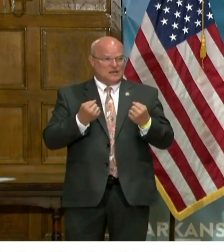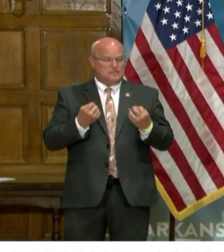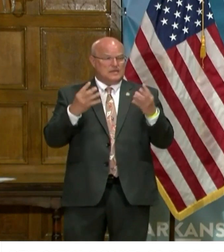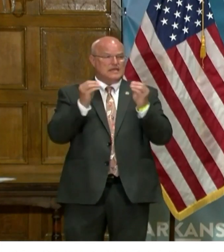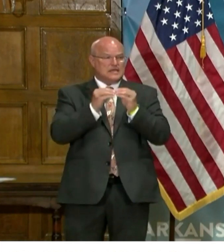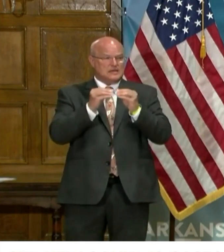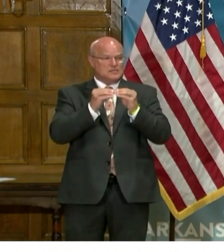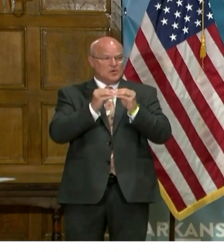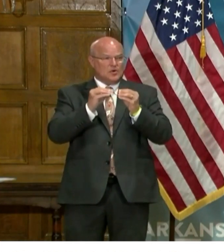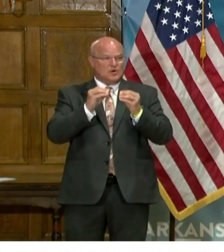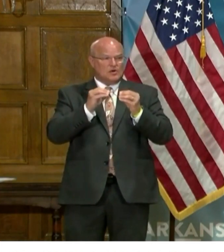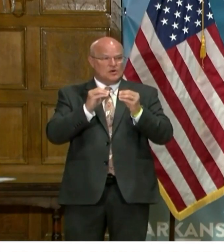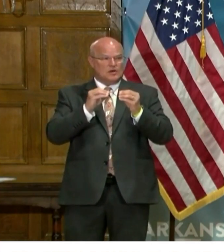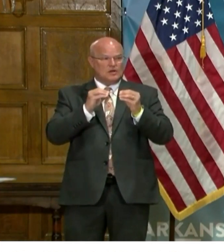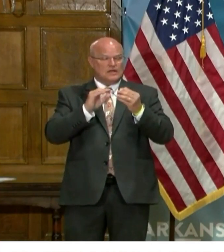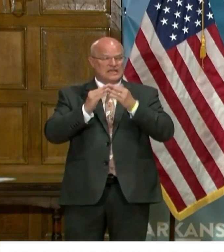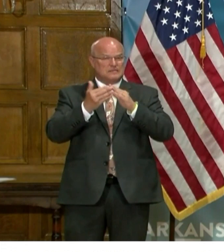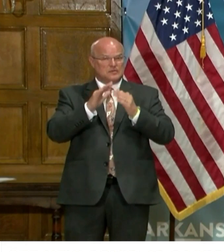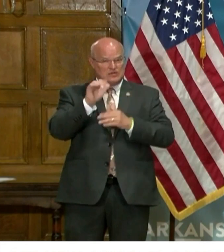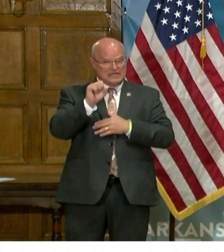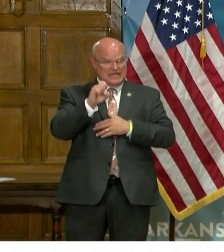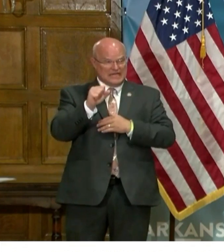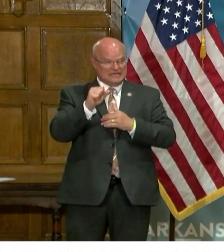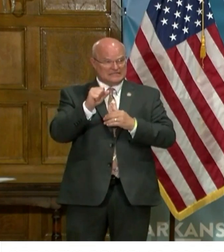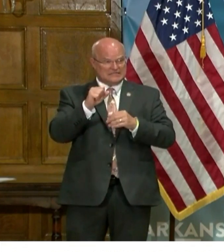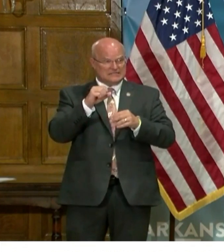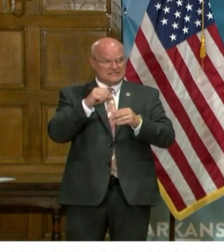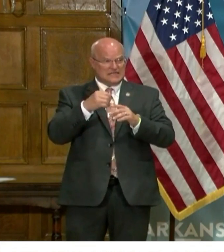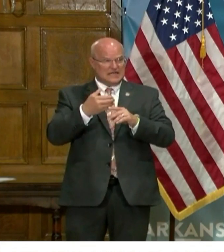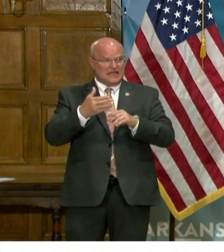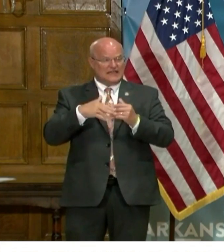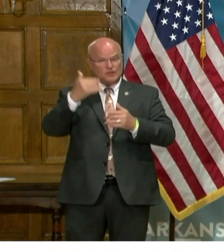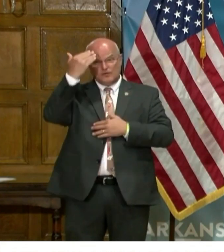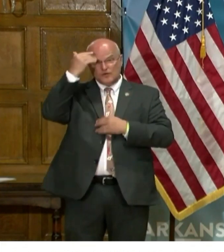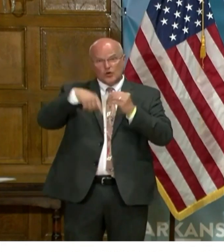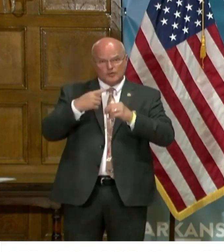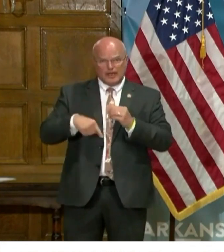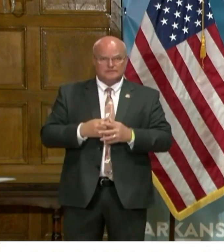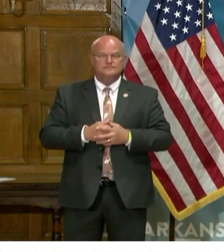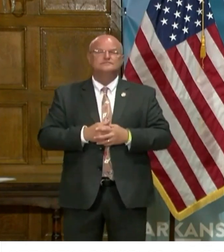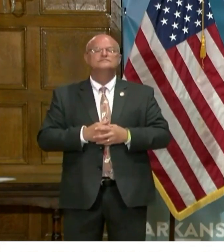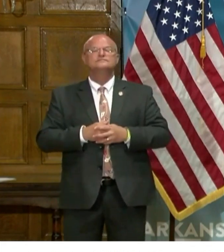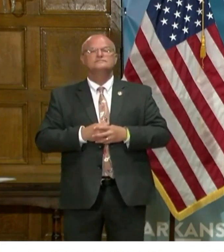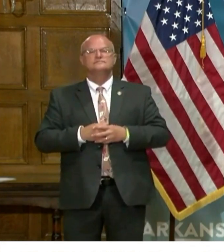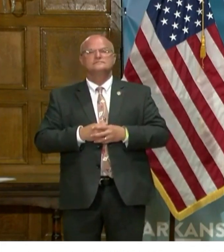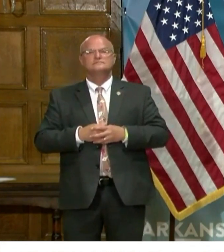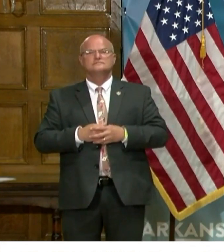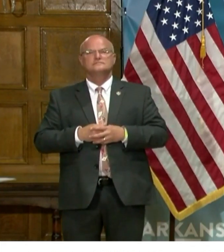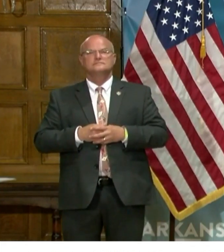more community cases than we have known about?